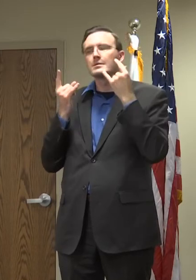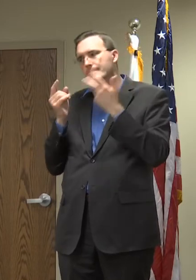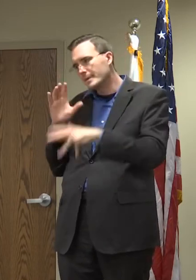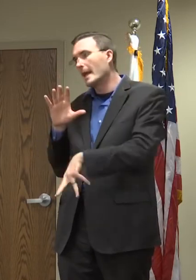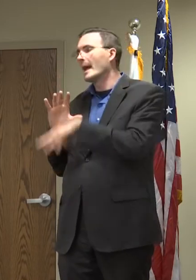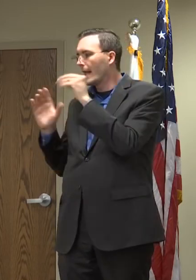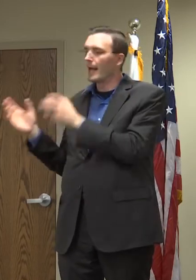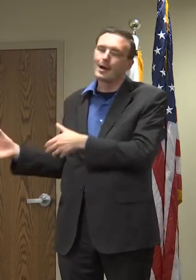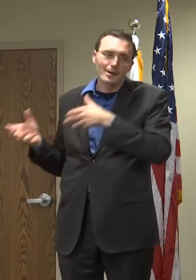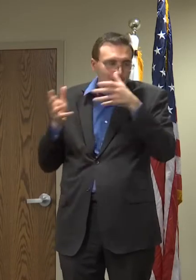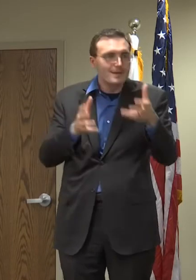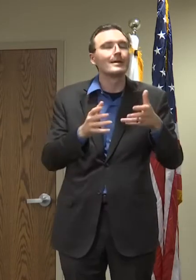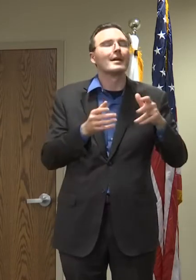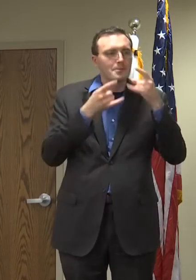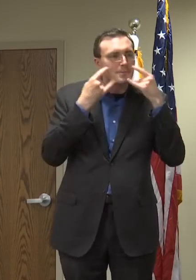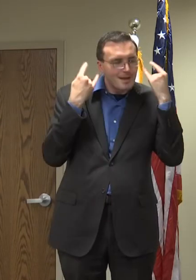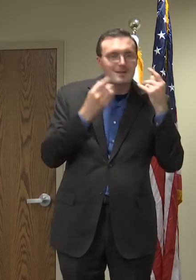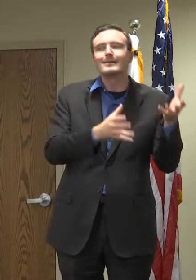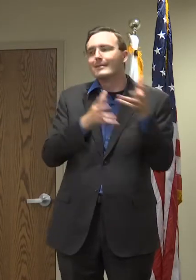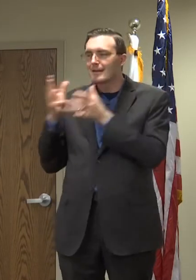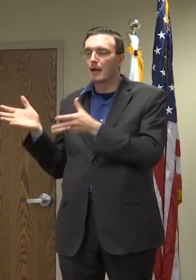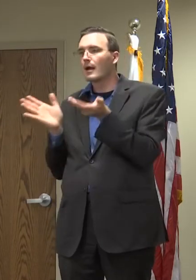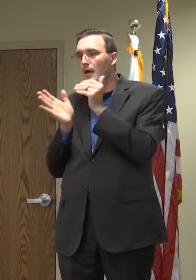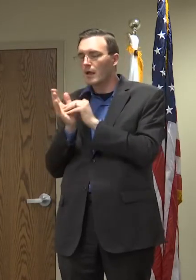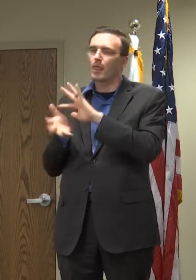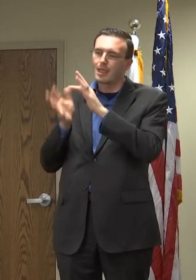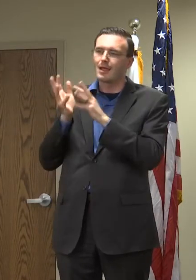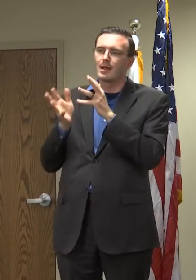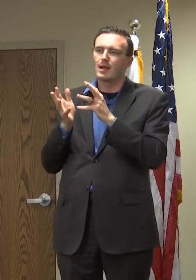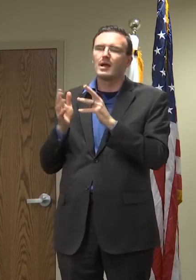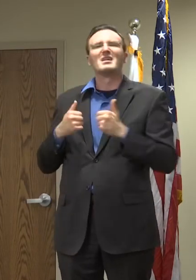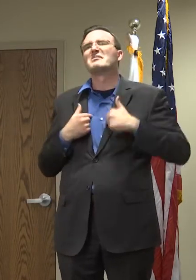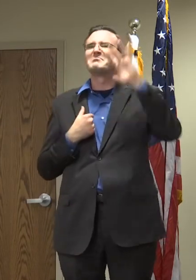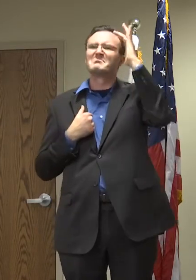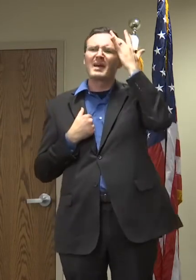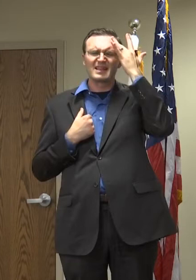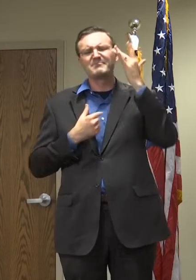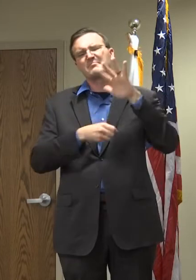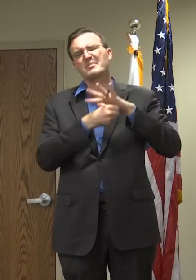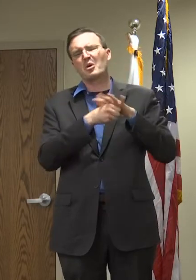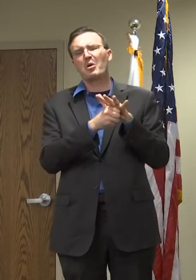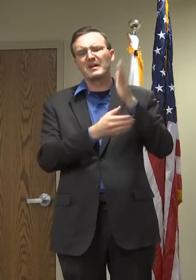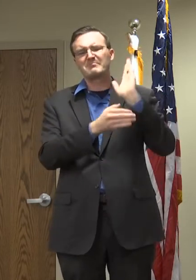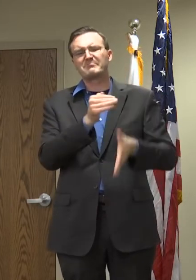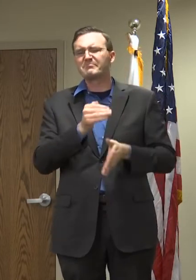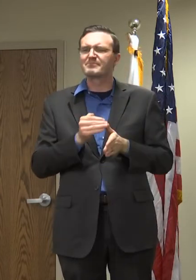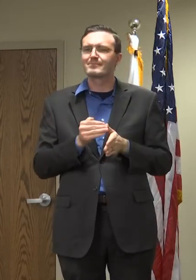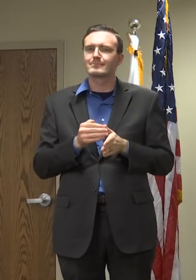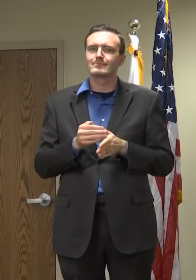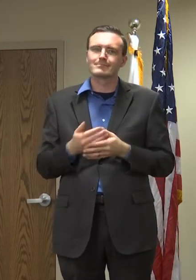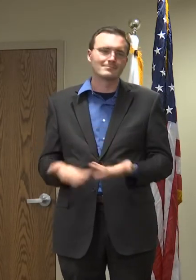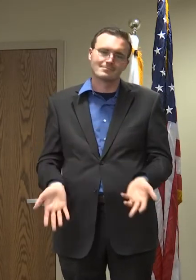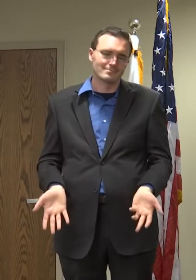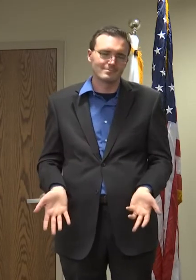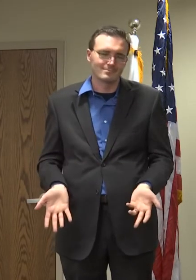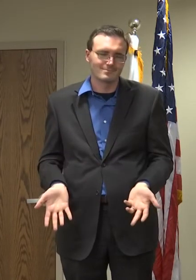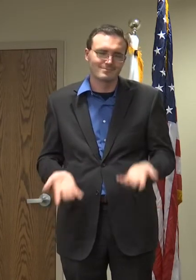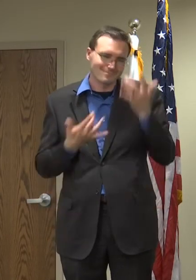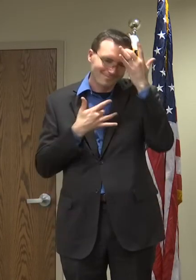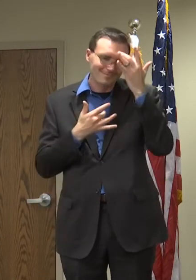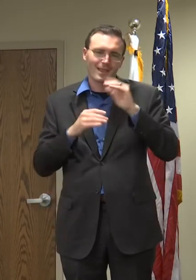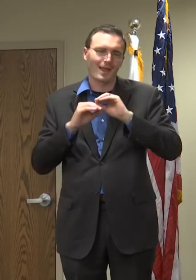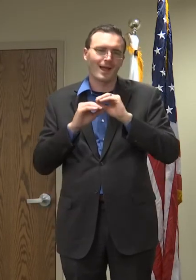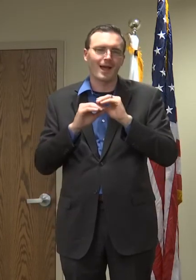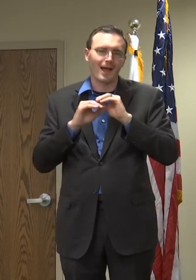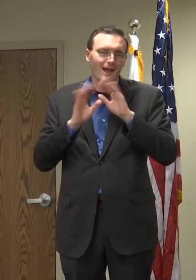We knew back in March this was going to be a long and incredibly difficult journey. At the city, right now, we're continuing to work with our